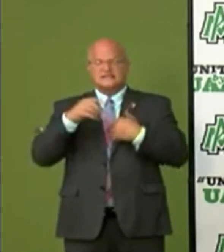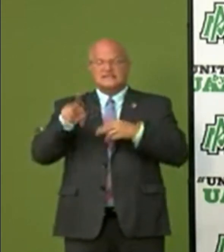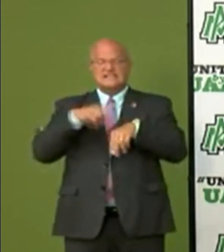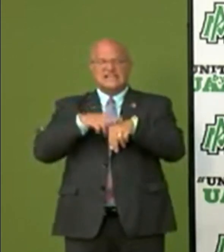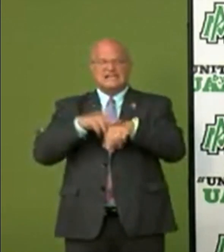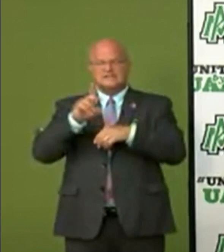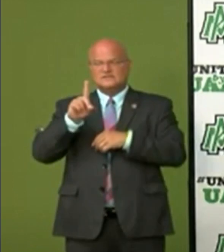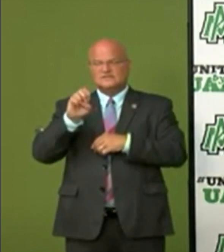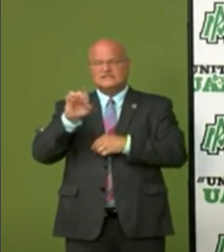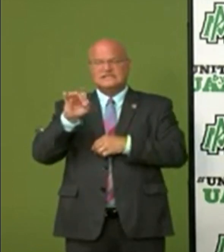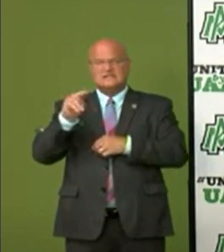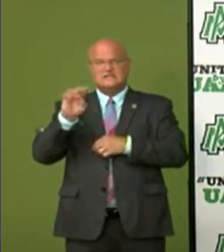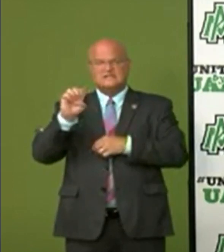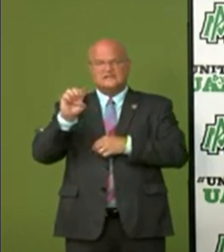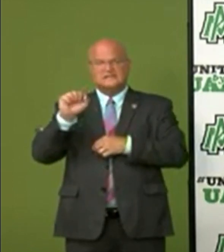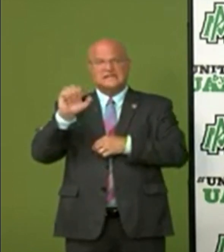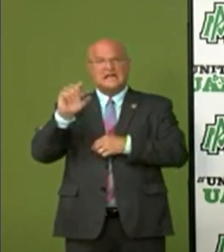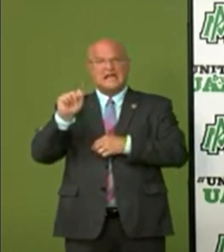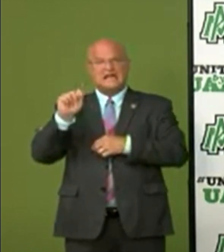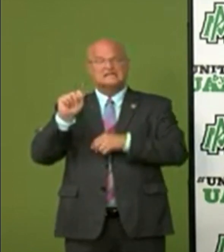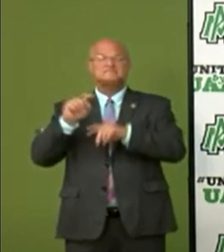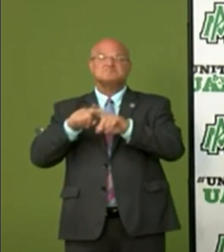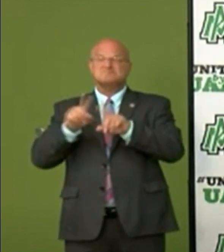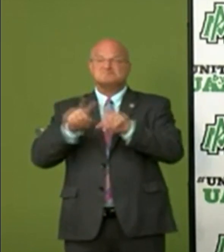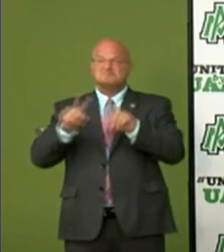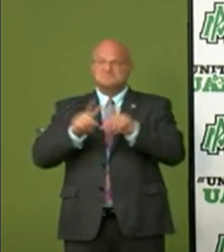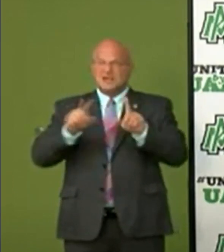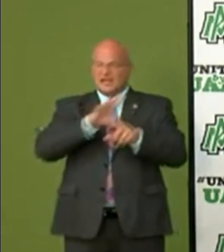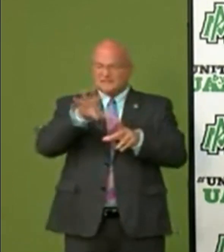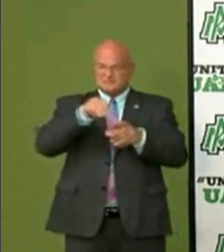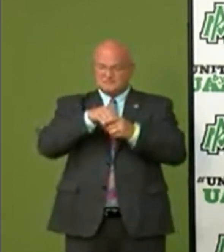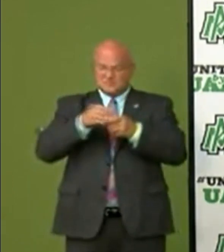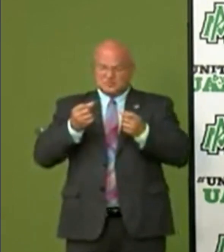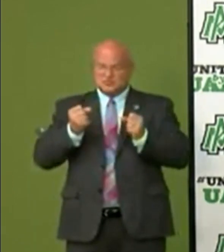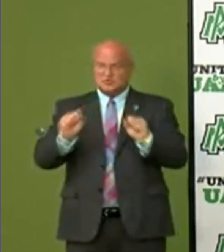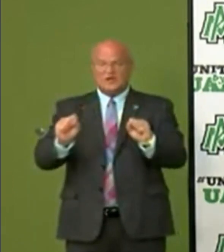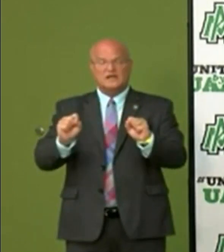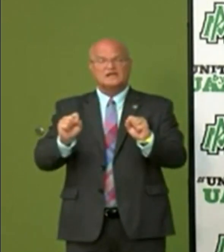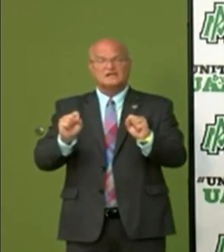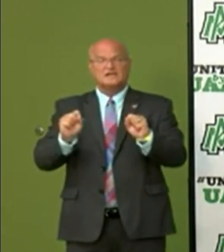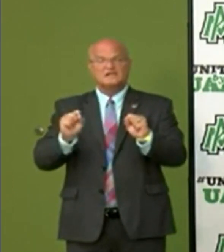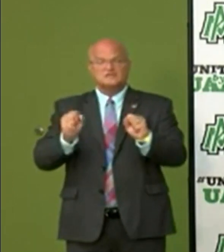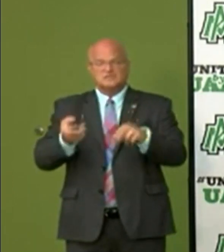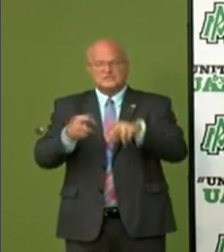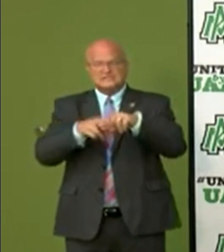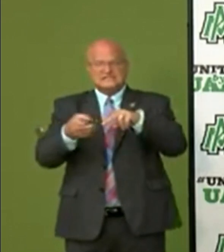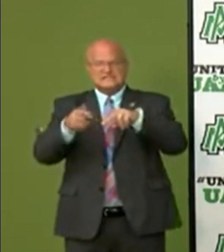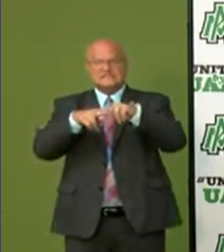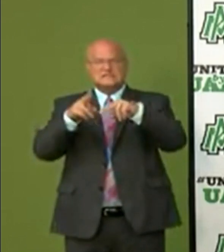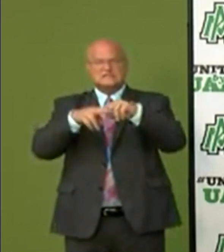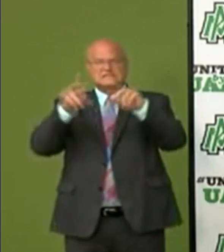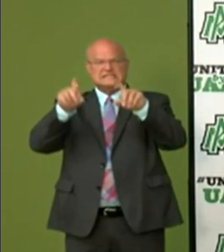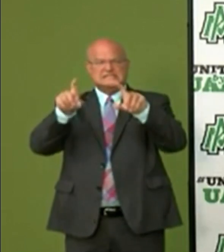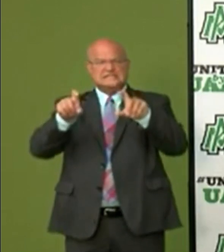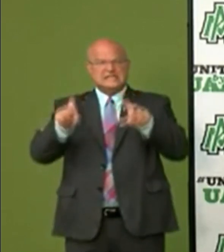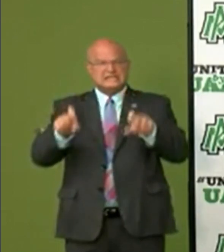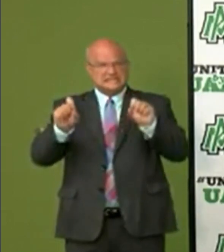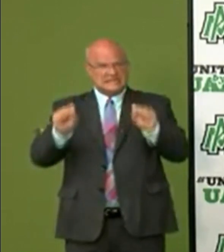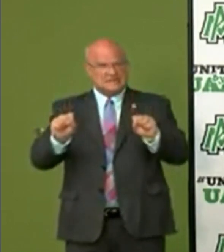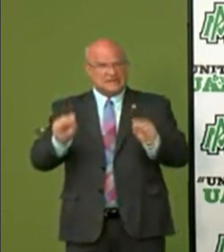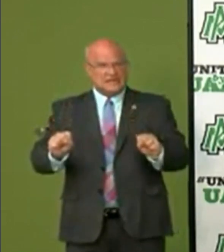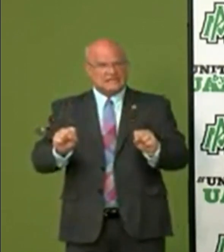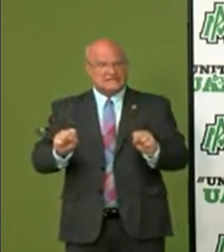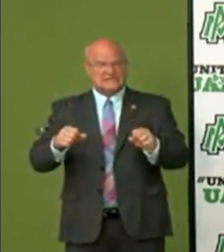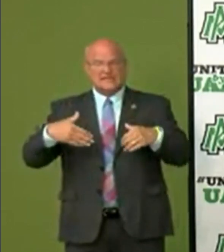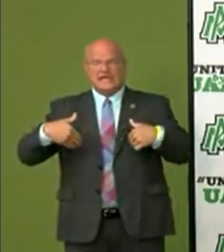in various ways, and they're very engaged on trying to increase the testing capacity. We